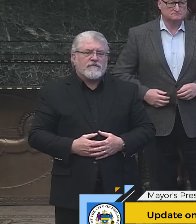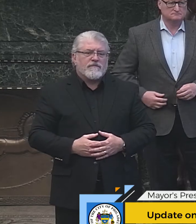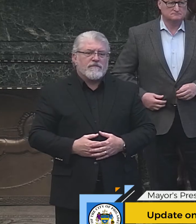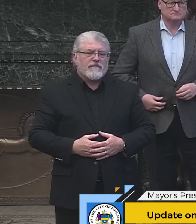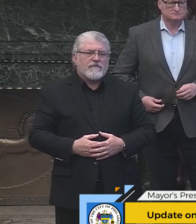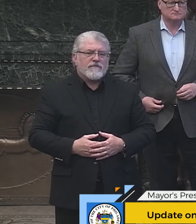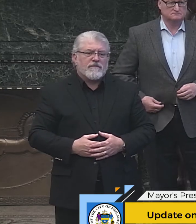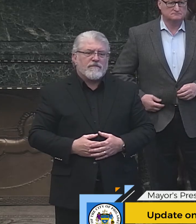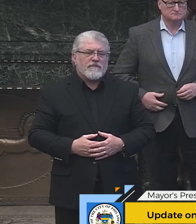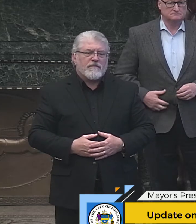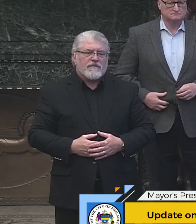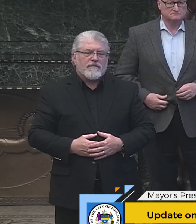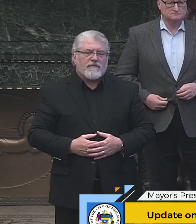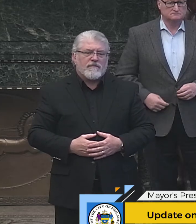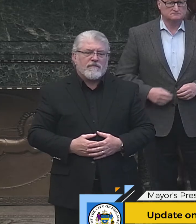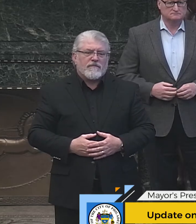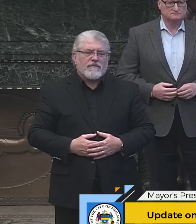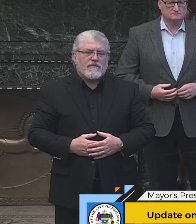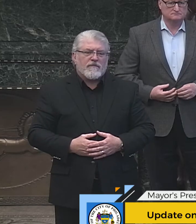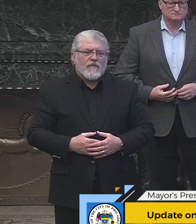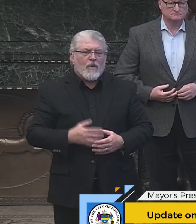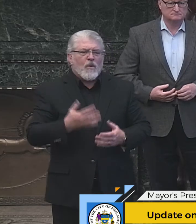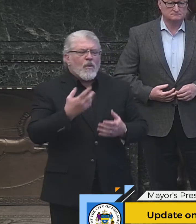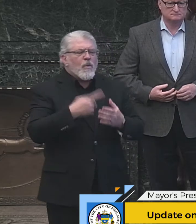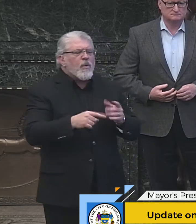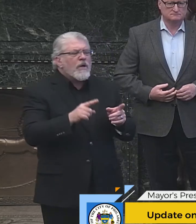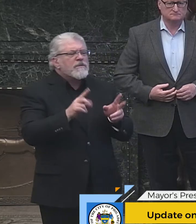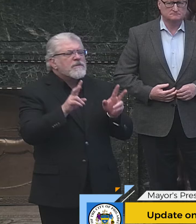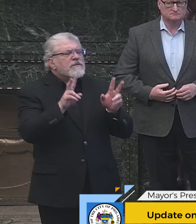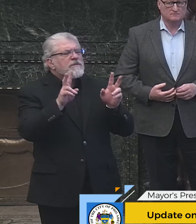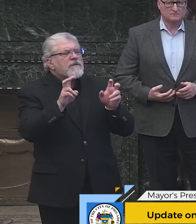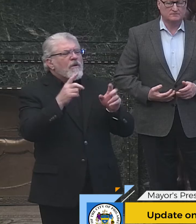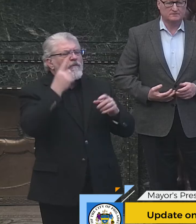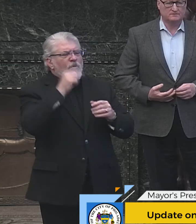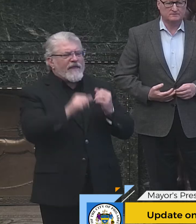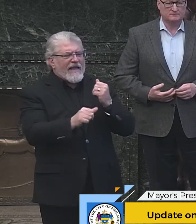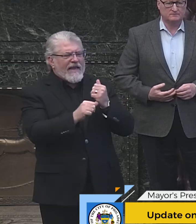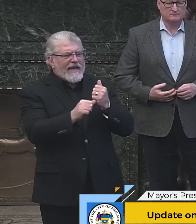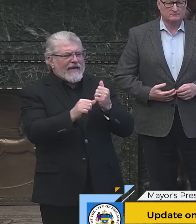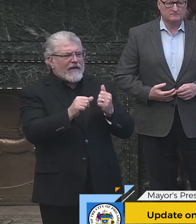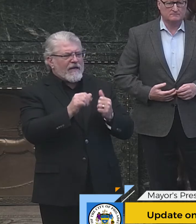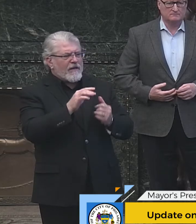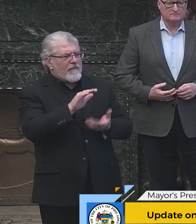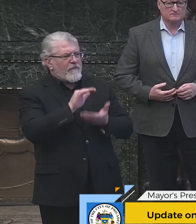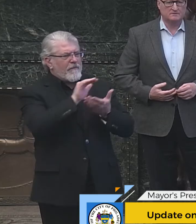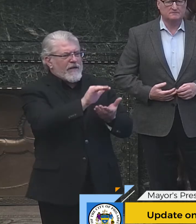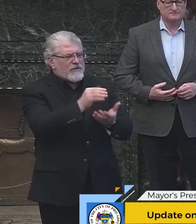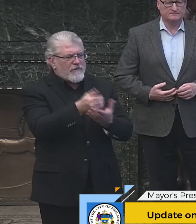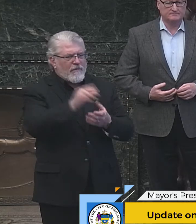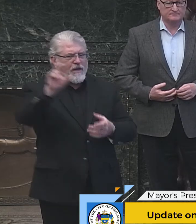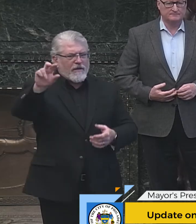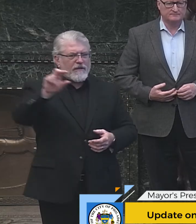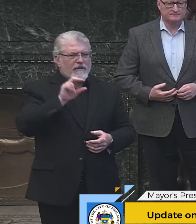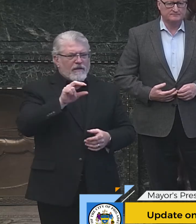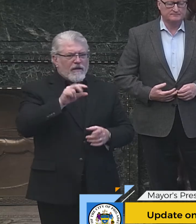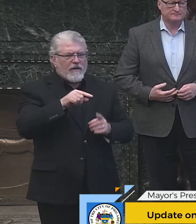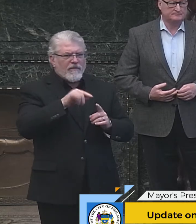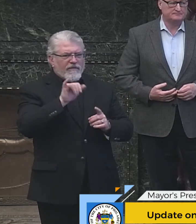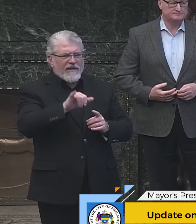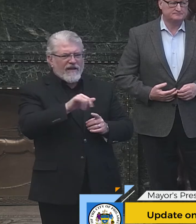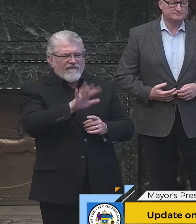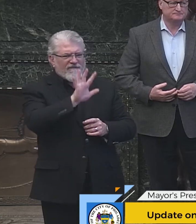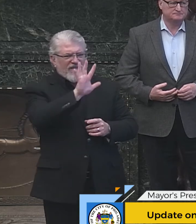requested by the mayor's office to deal with the coronavirus? The $85 million. So that